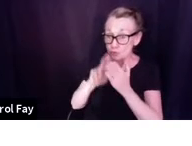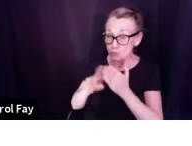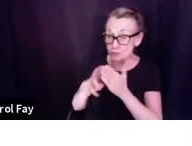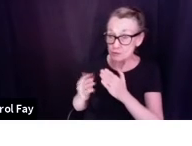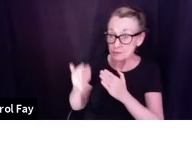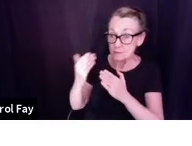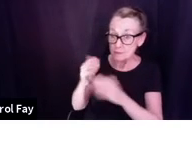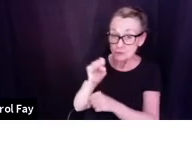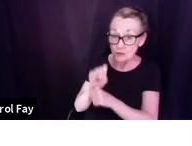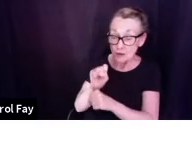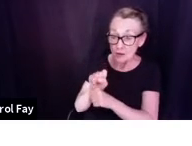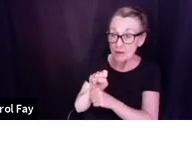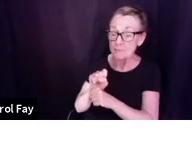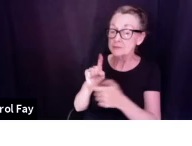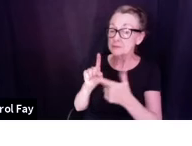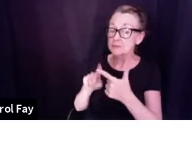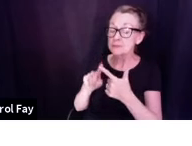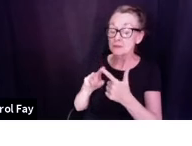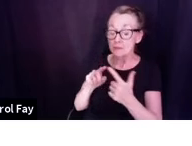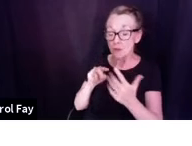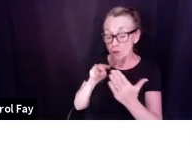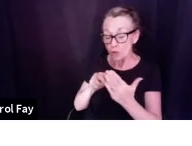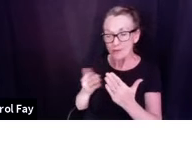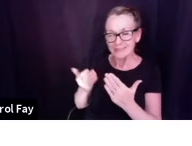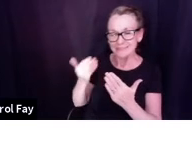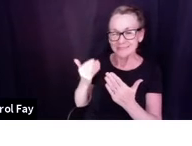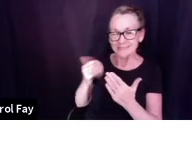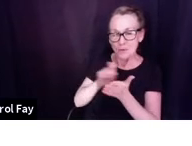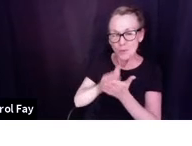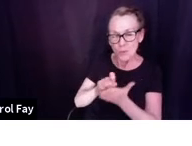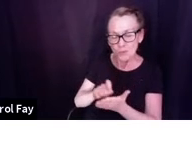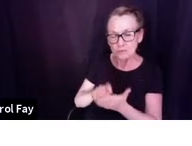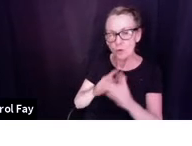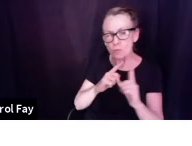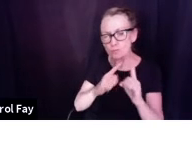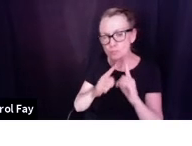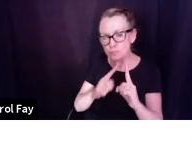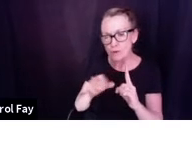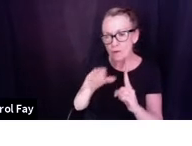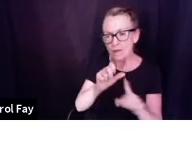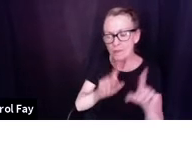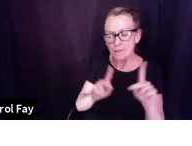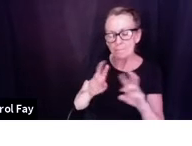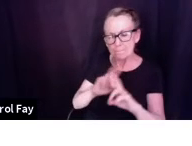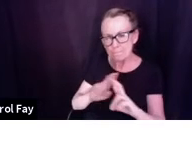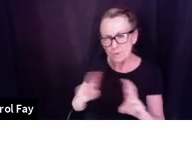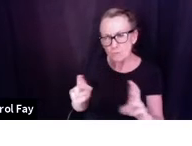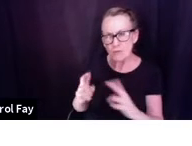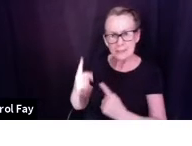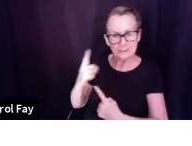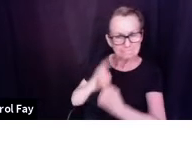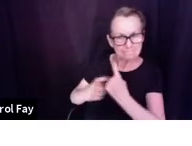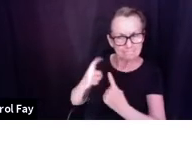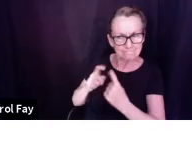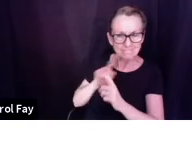jobs, go through your planner notes or talk to other people and make sure you have that all down so you